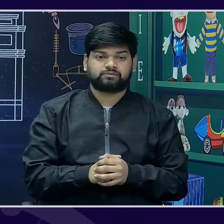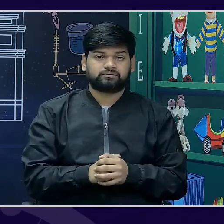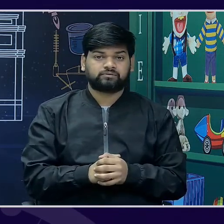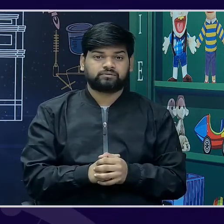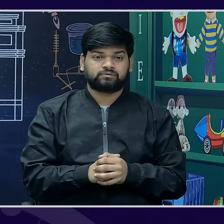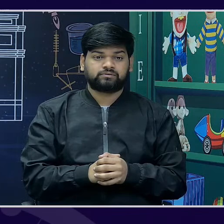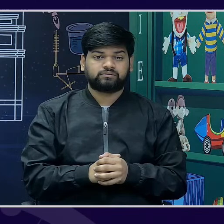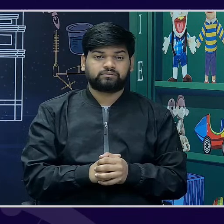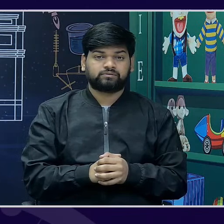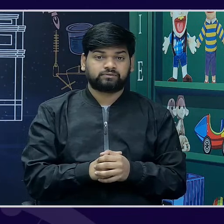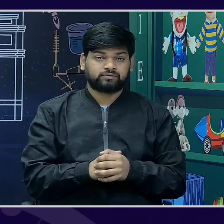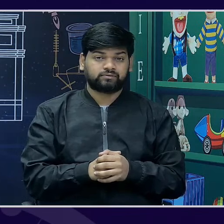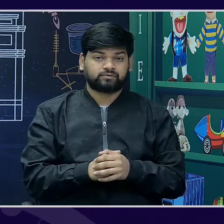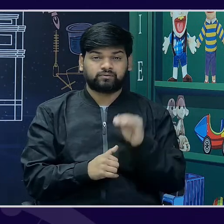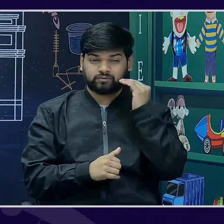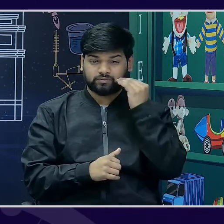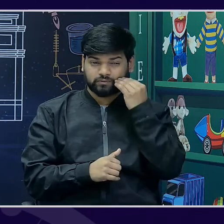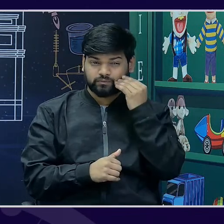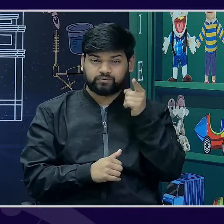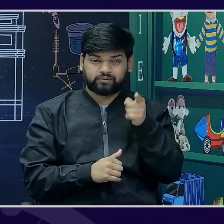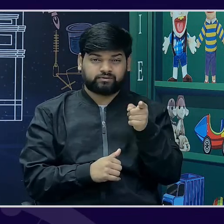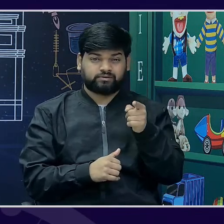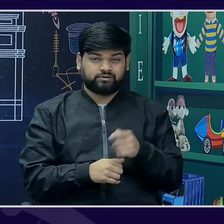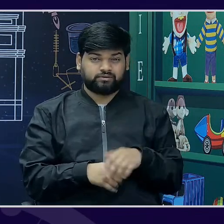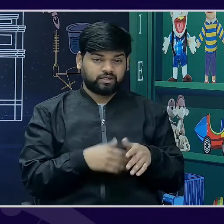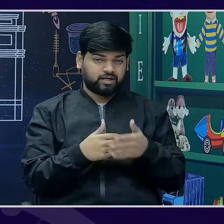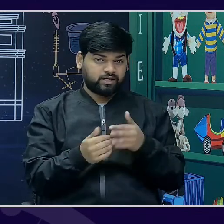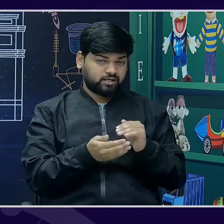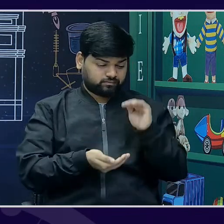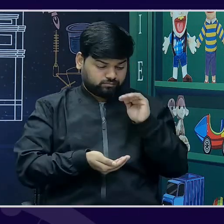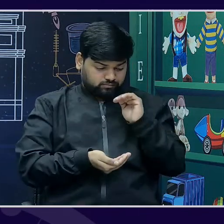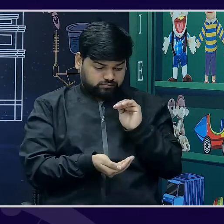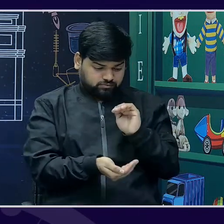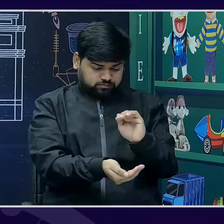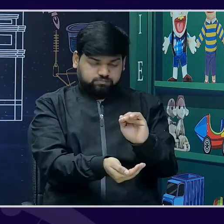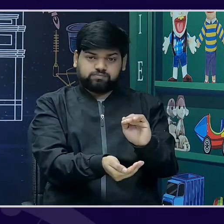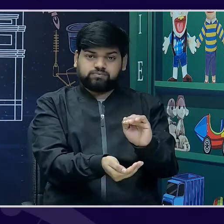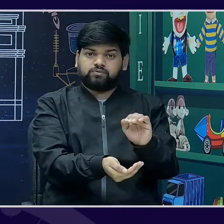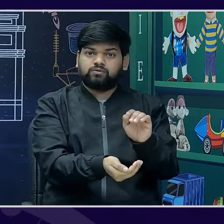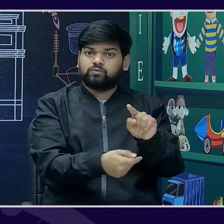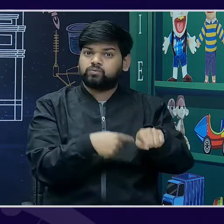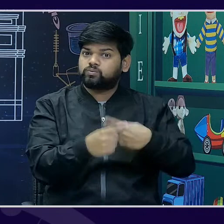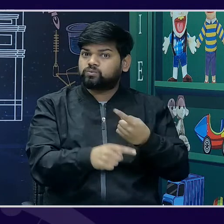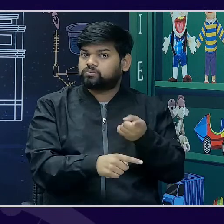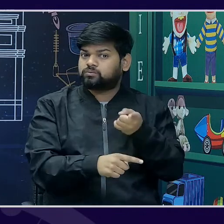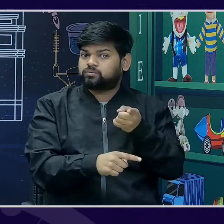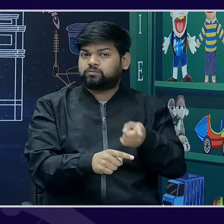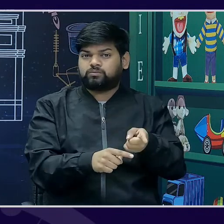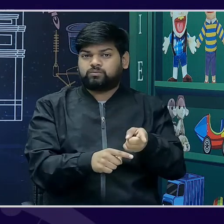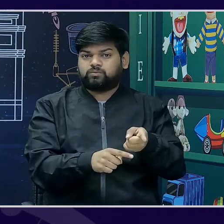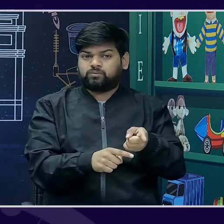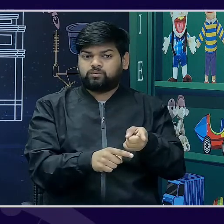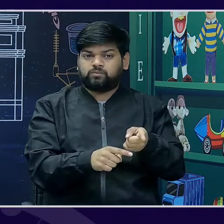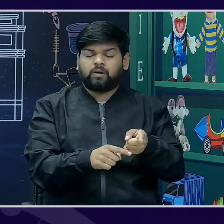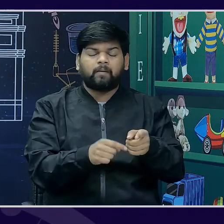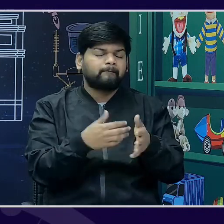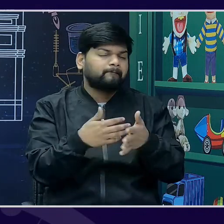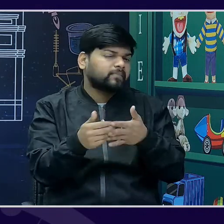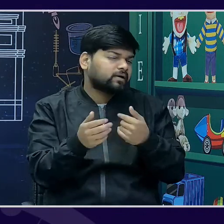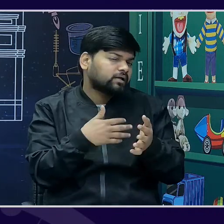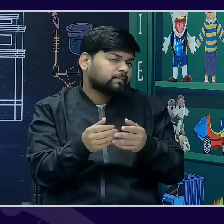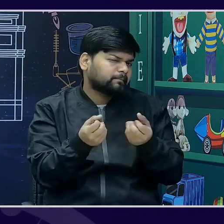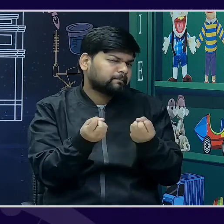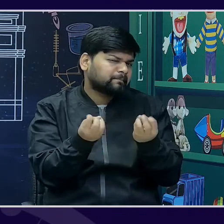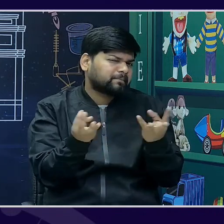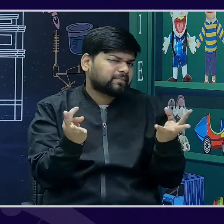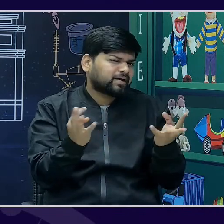for a baby born in the NICU or a PSU, hearing health should also be monitored. If